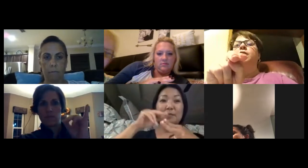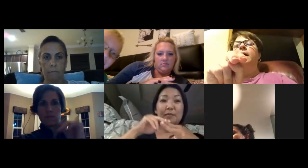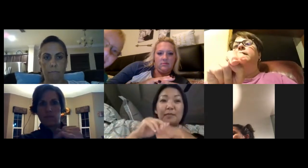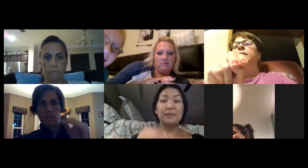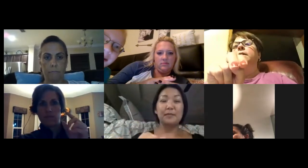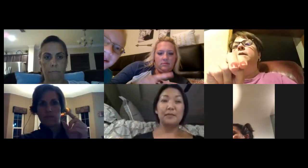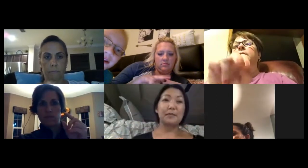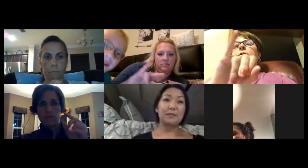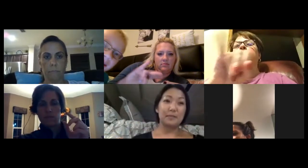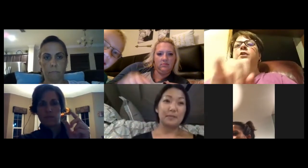Jen.